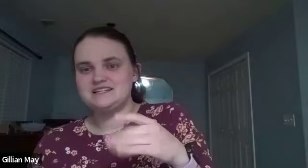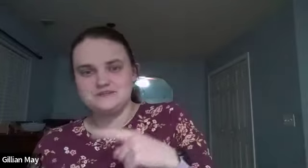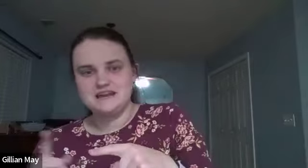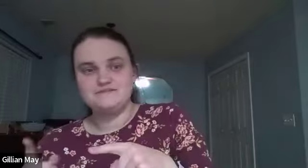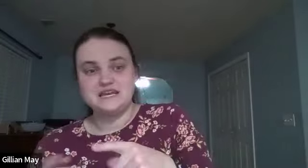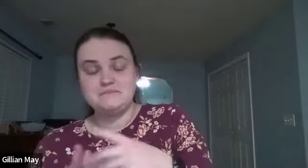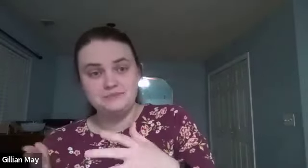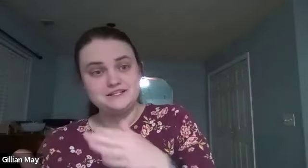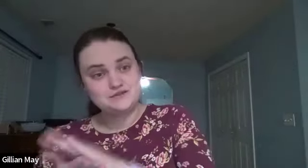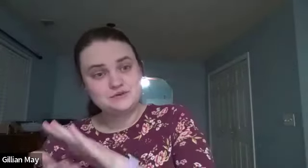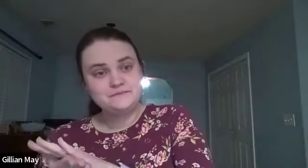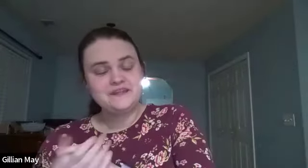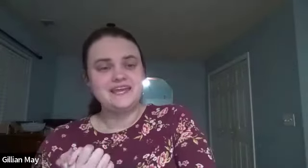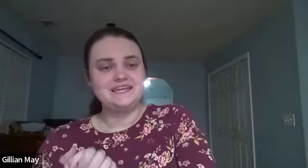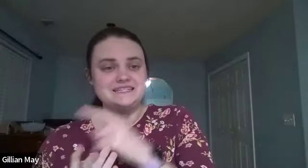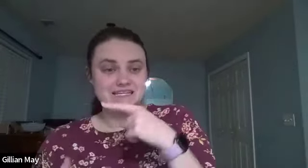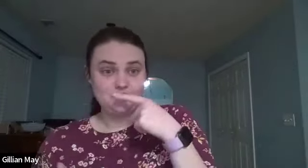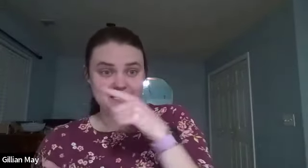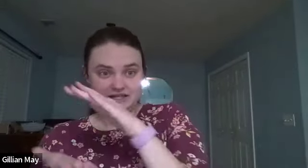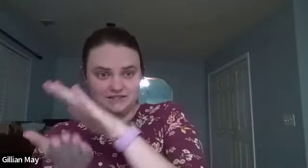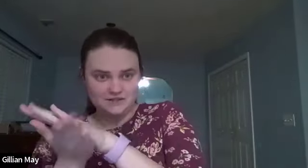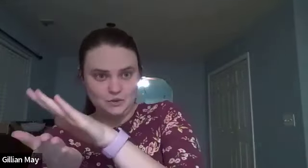different sign for saying public school. It's hearing school.